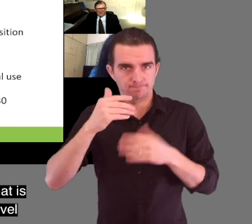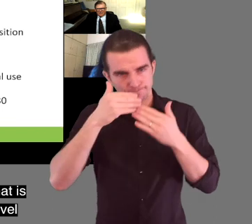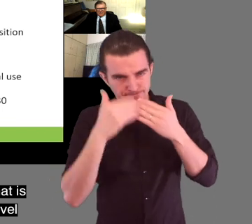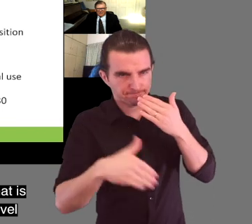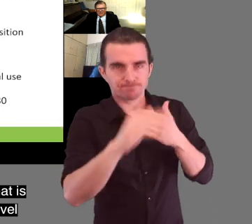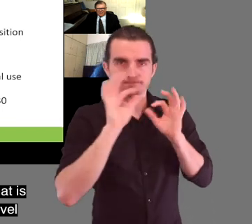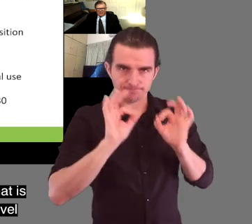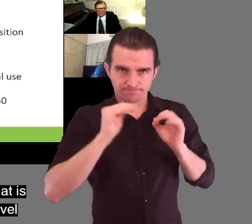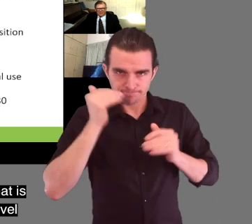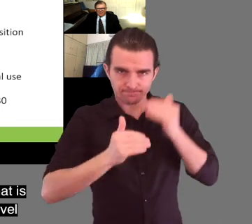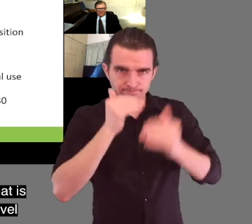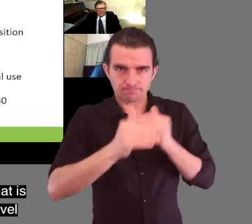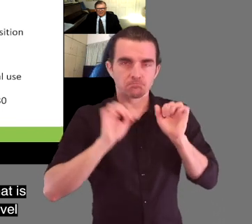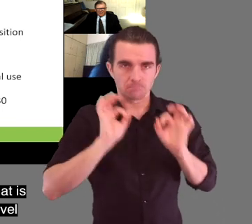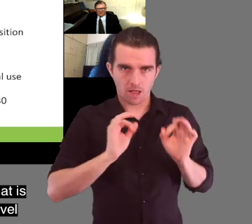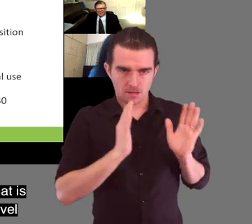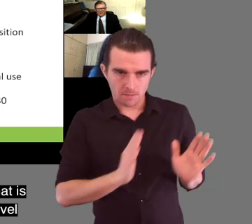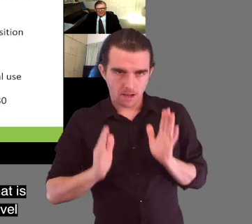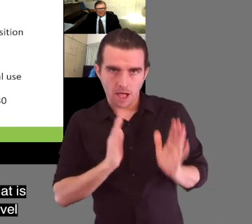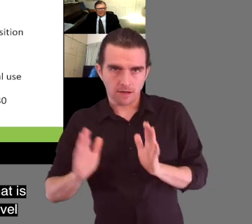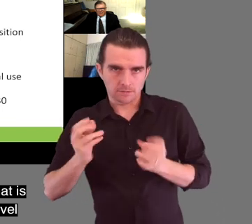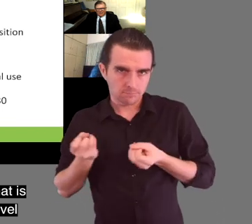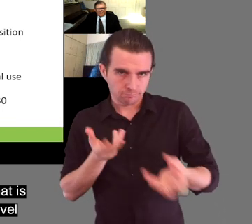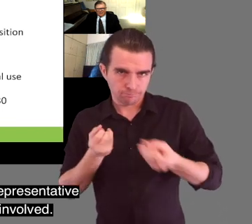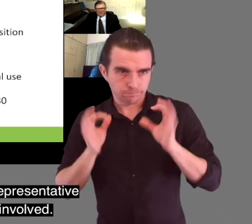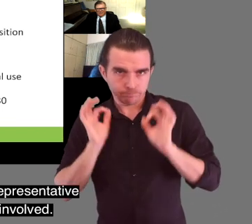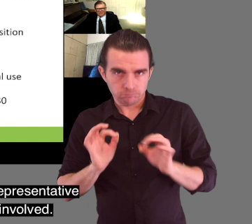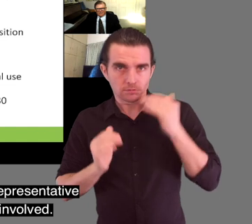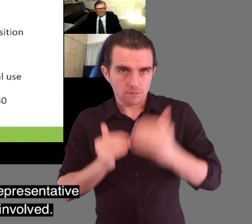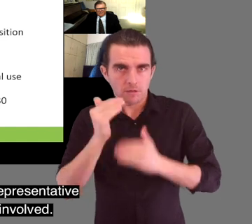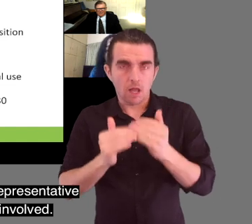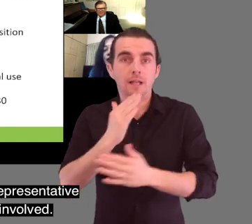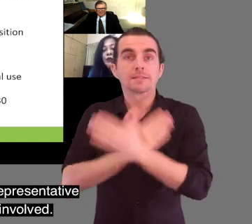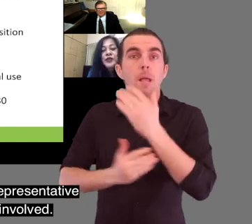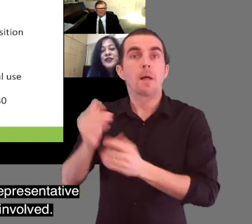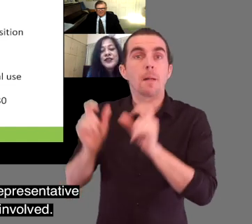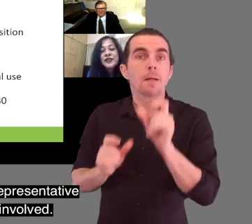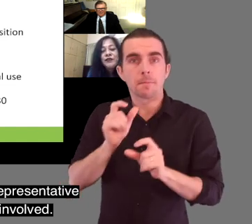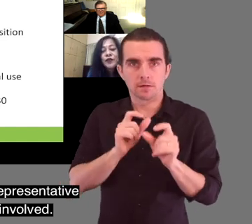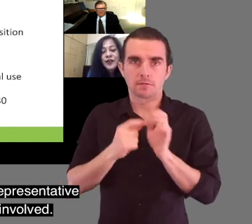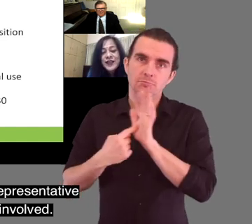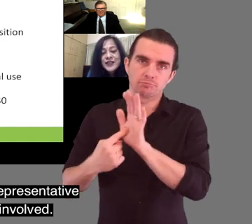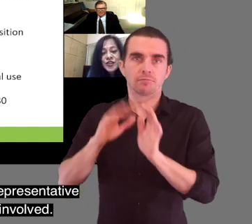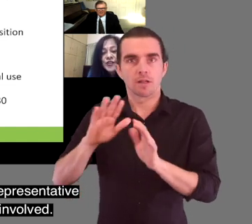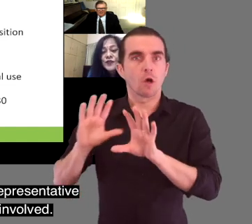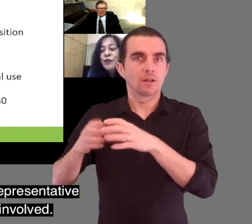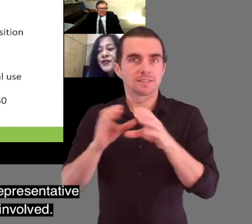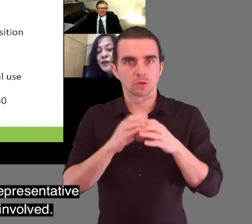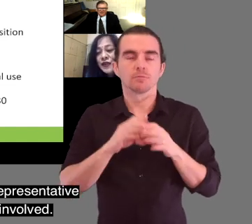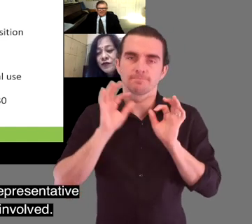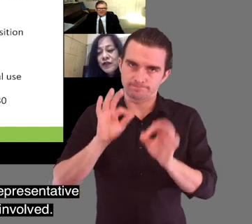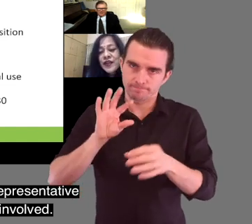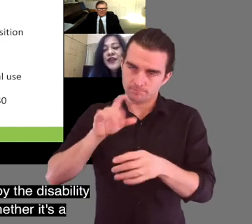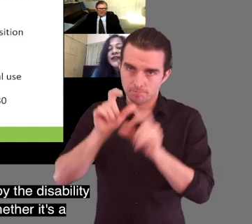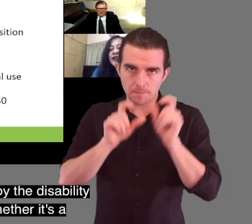is, at the planning level, disabled people and their representative organizations must